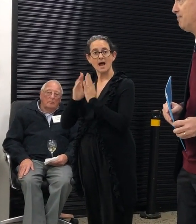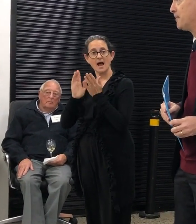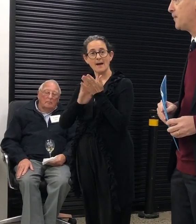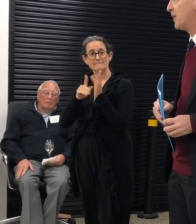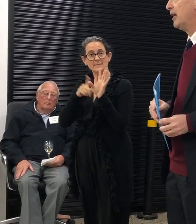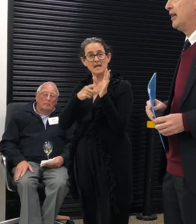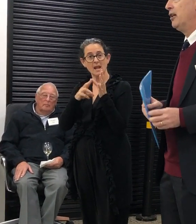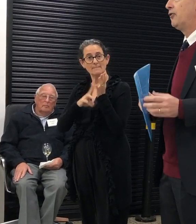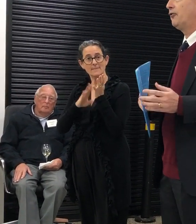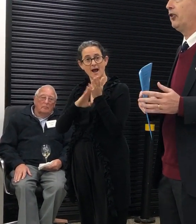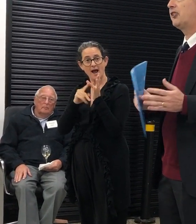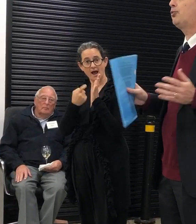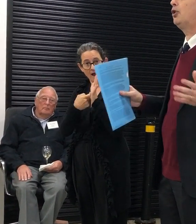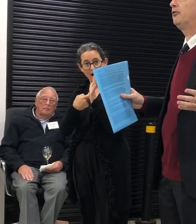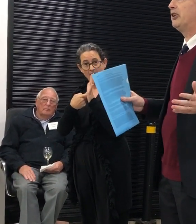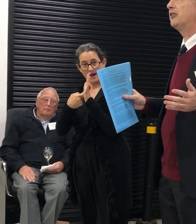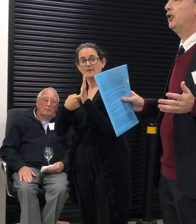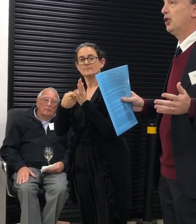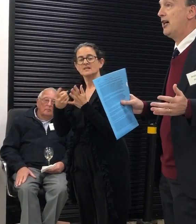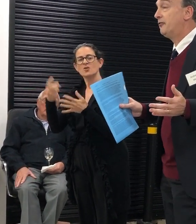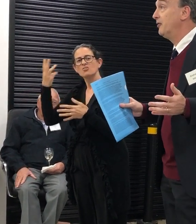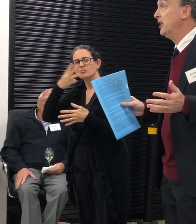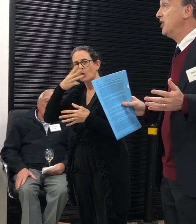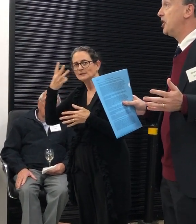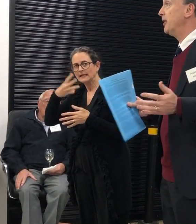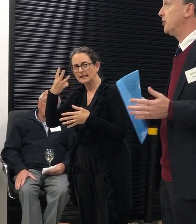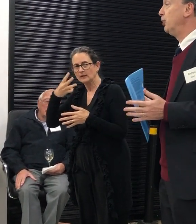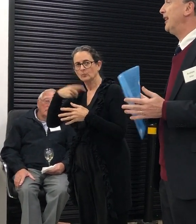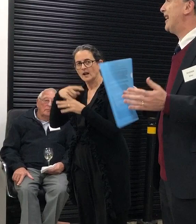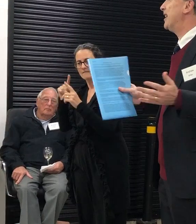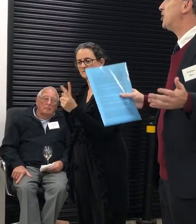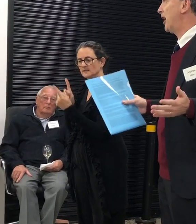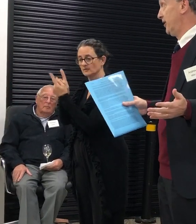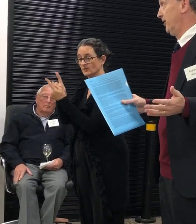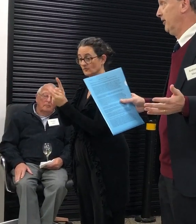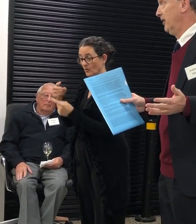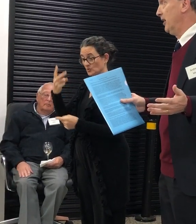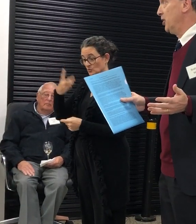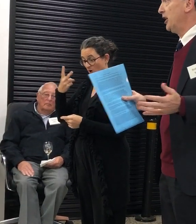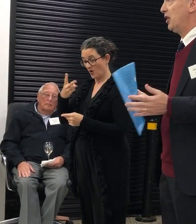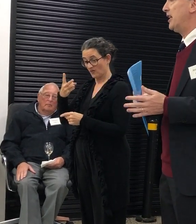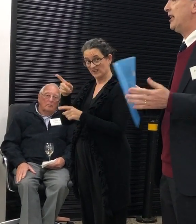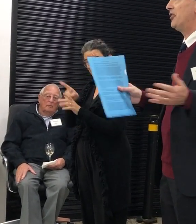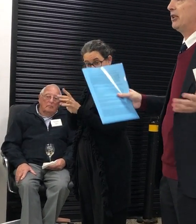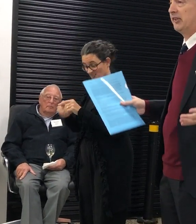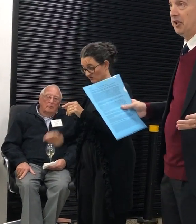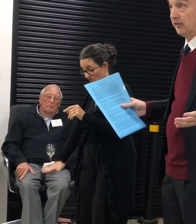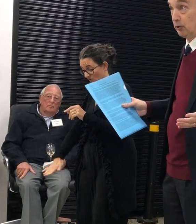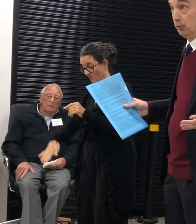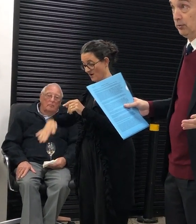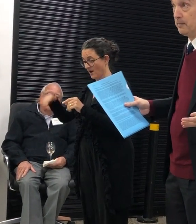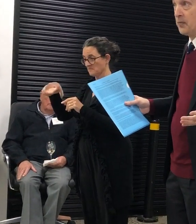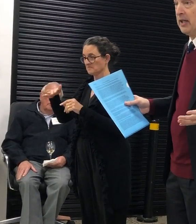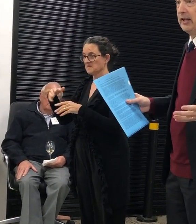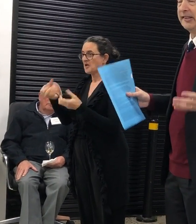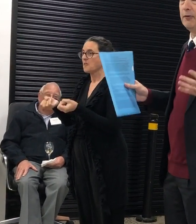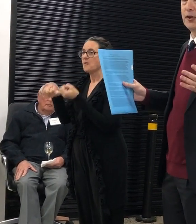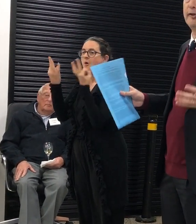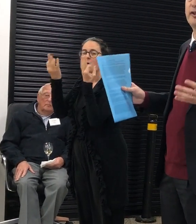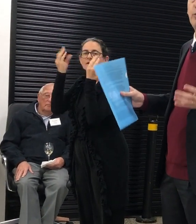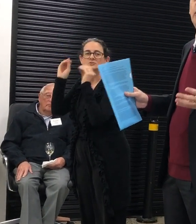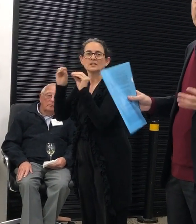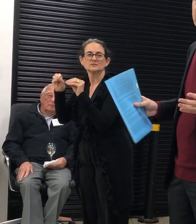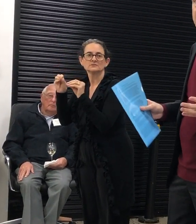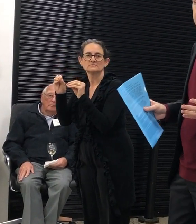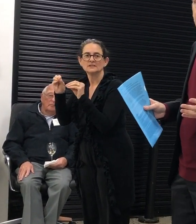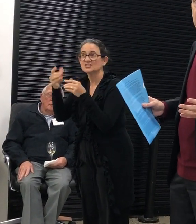at the time. For the first 12 years of her life, she went completely uneducated. She had no idea that there was a deaf school. So for